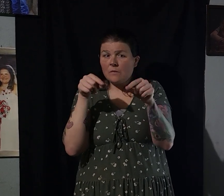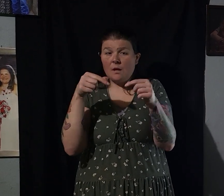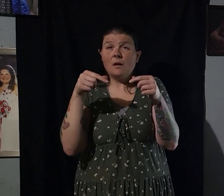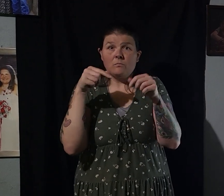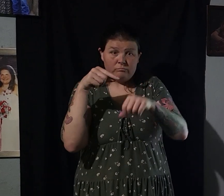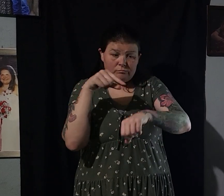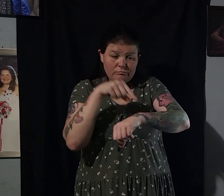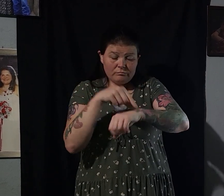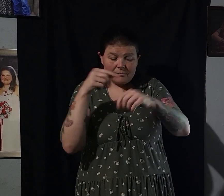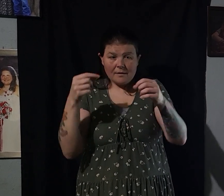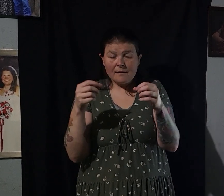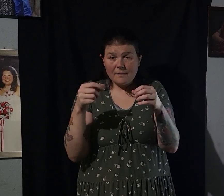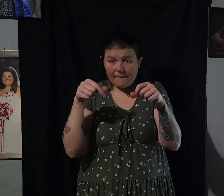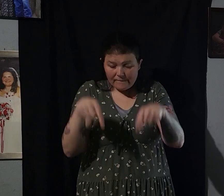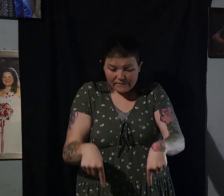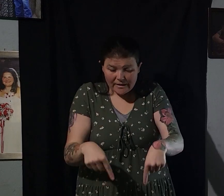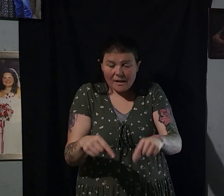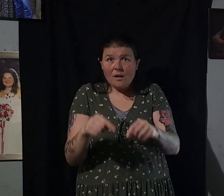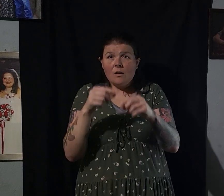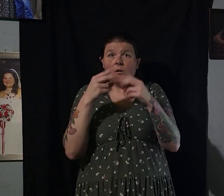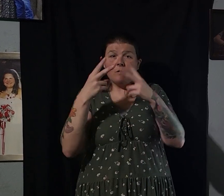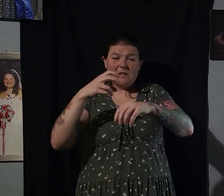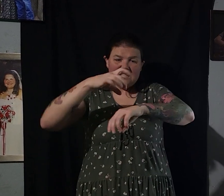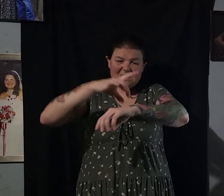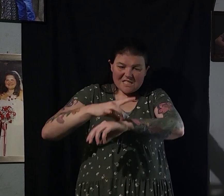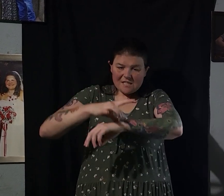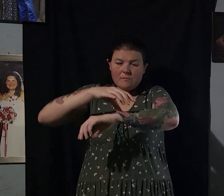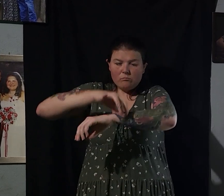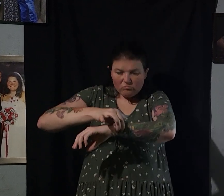shaped like pincers for holding on to branches tightly.